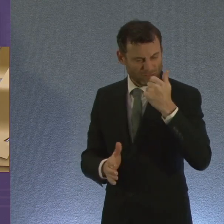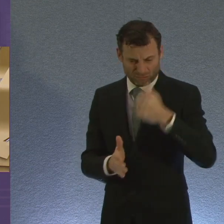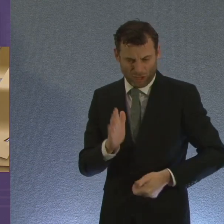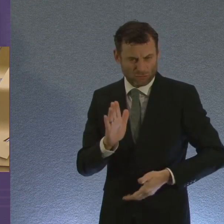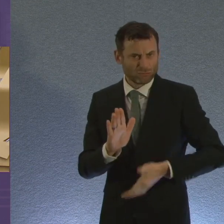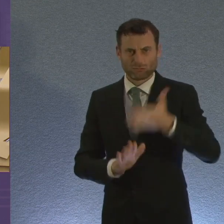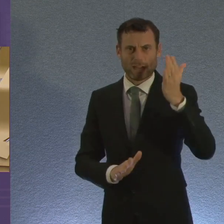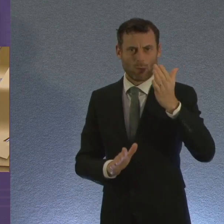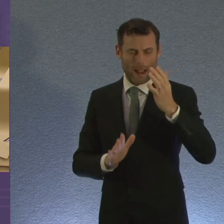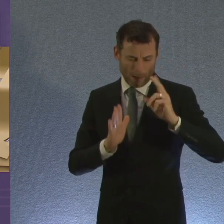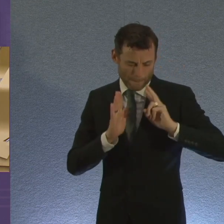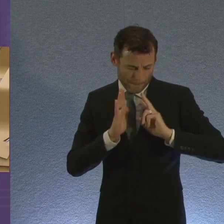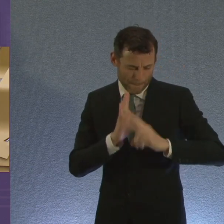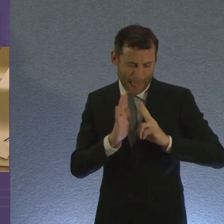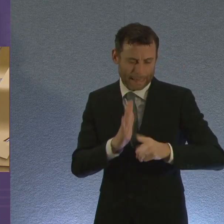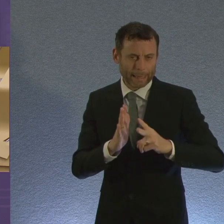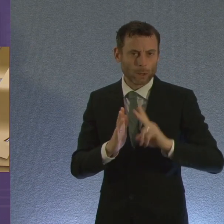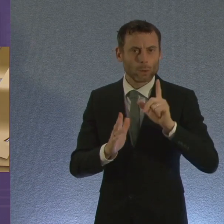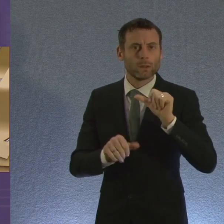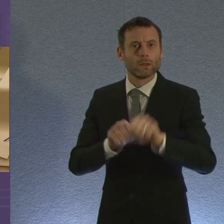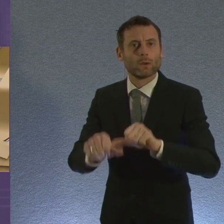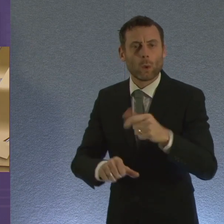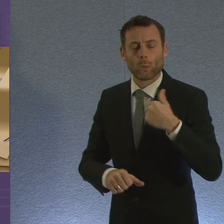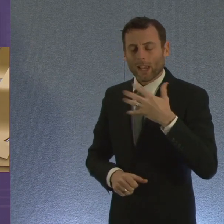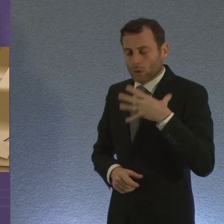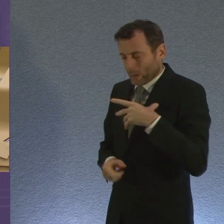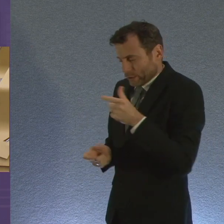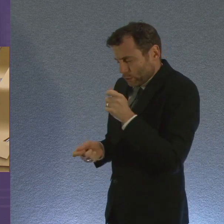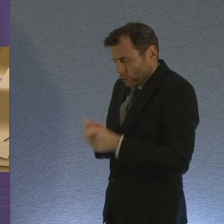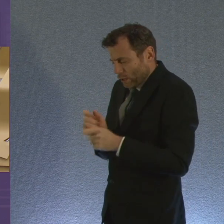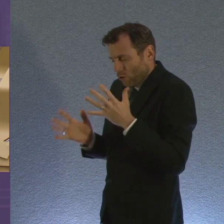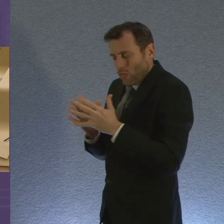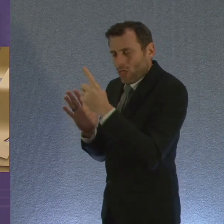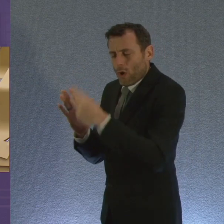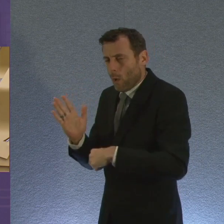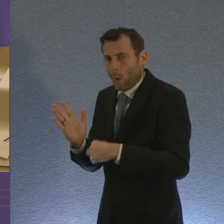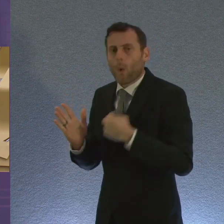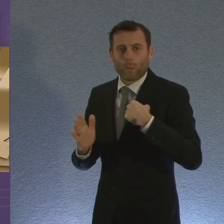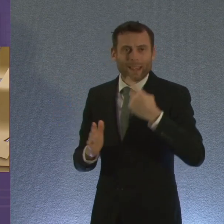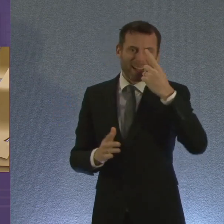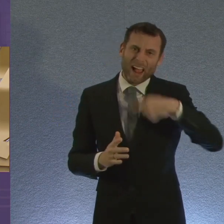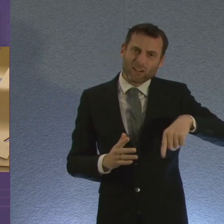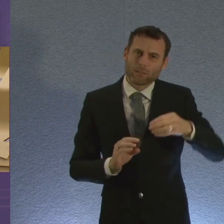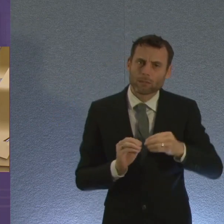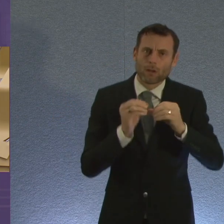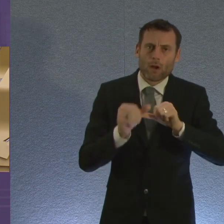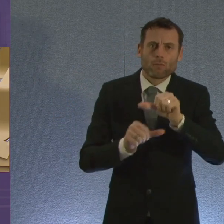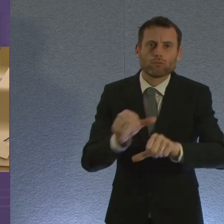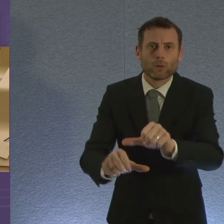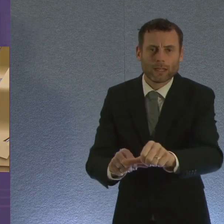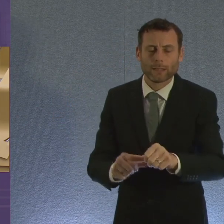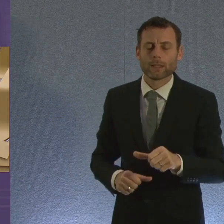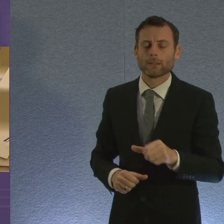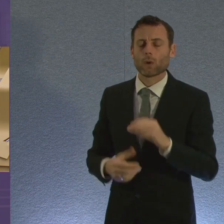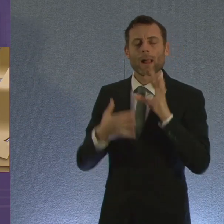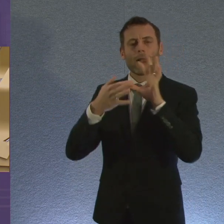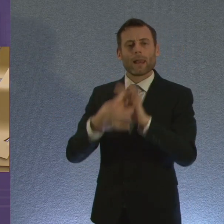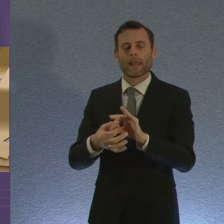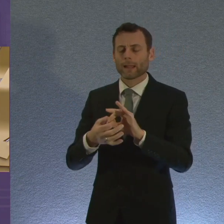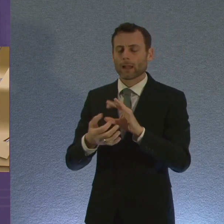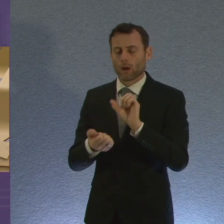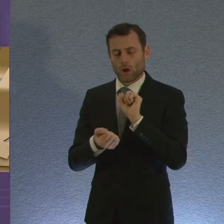forward rather than changing the legislation. We could take that forward as something we needed to do. Under public safety and Mr. Kelly's point on